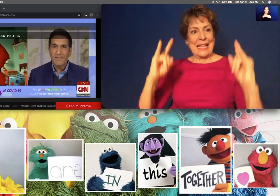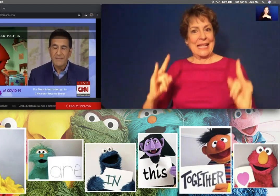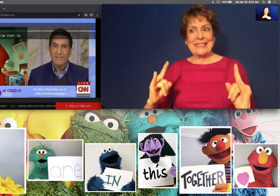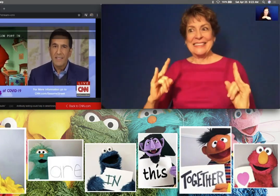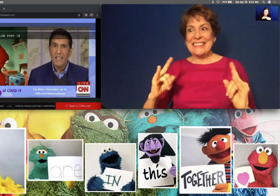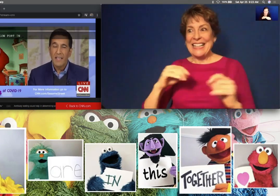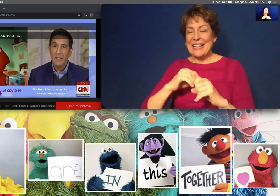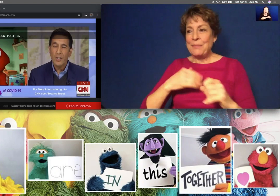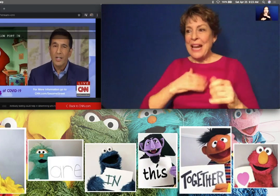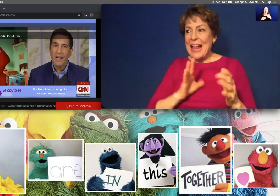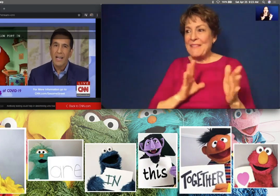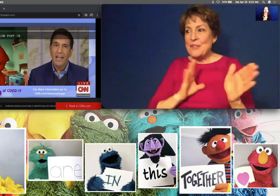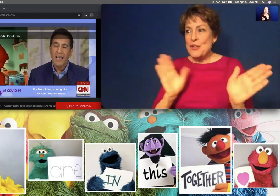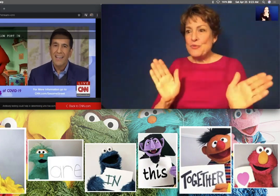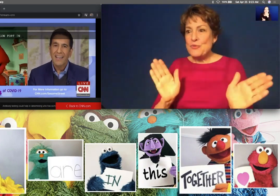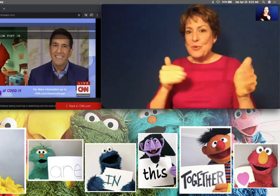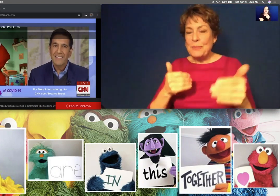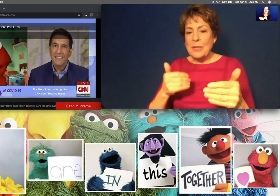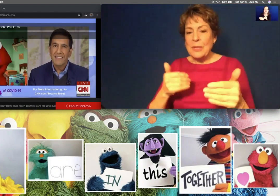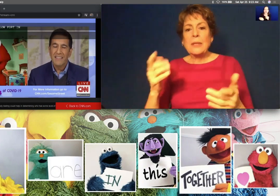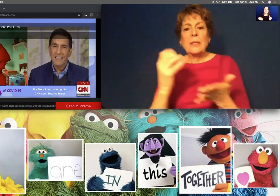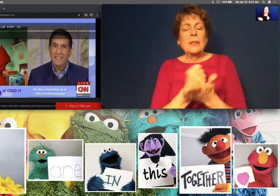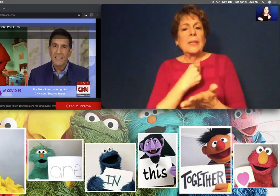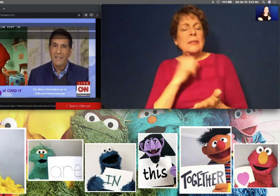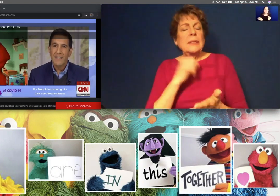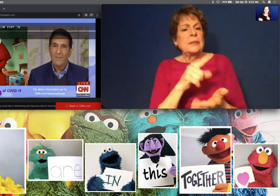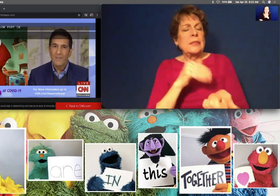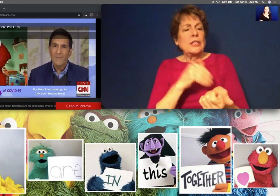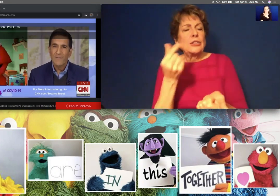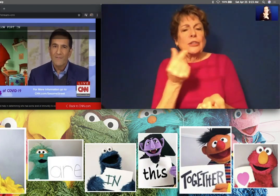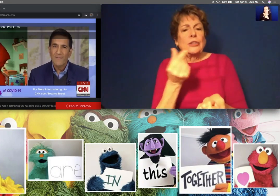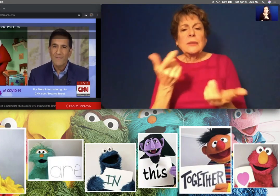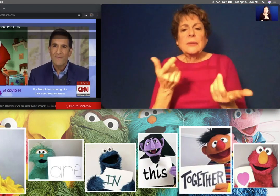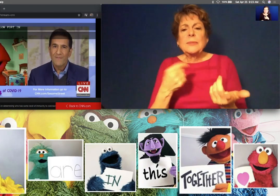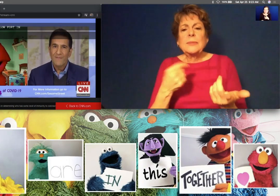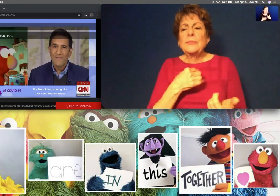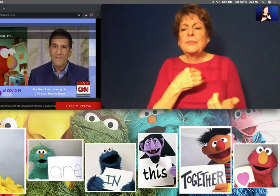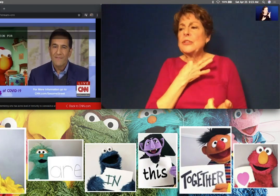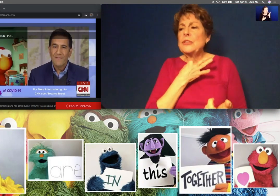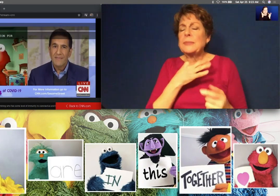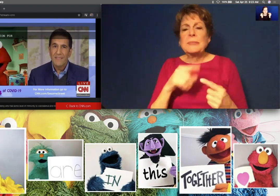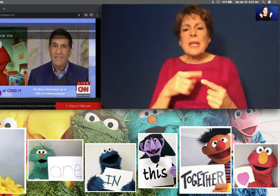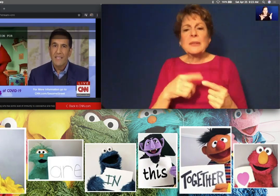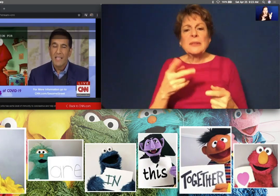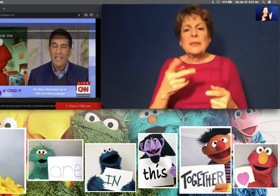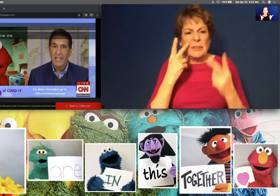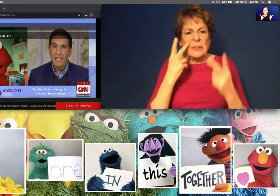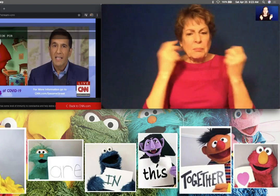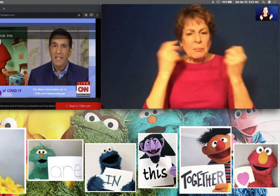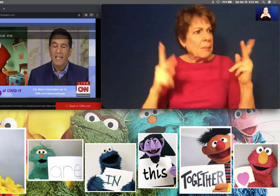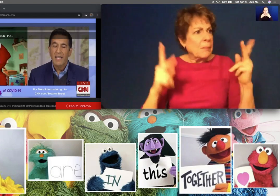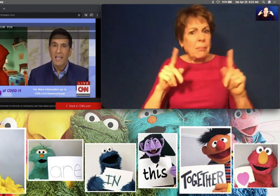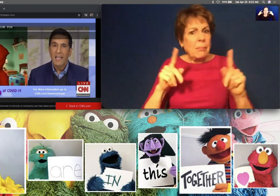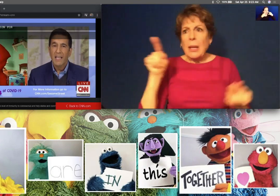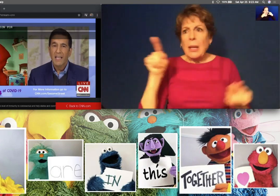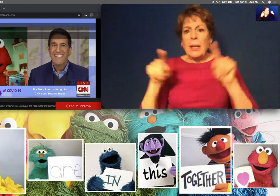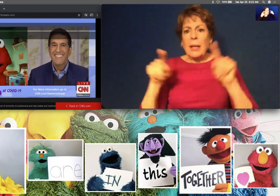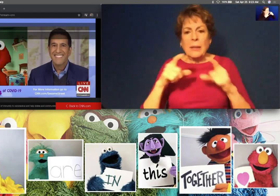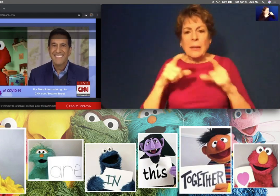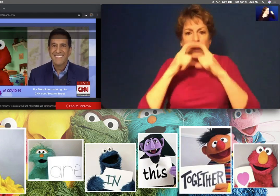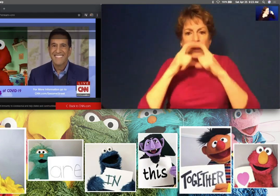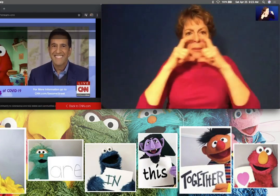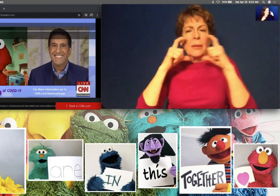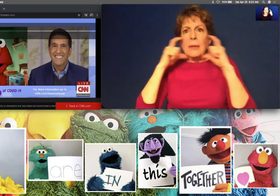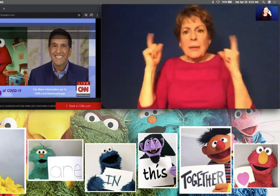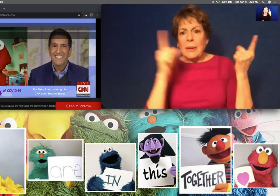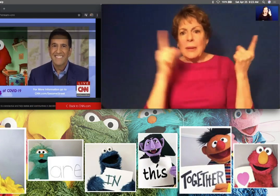Dr. Sanjay. Sure. Elmo's seen lots of people wearing masks outside, but it's not Halloween. So why are